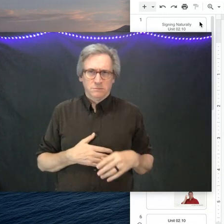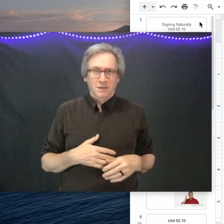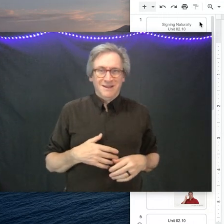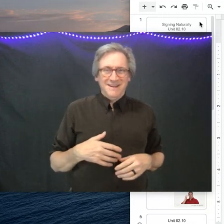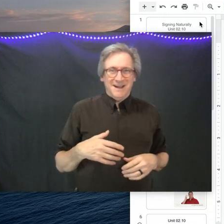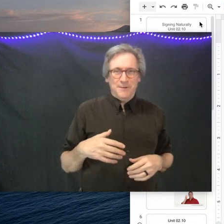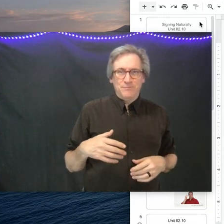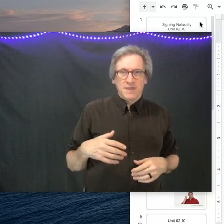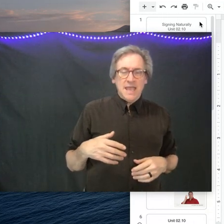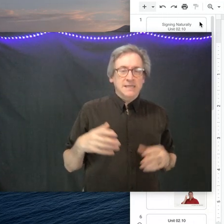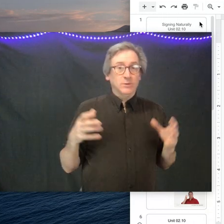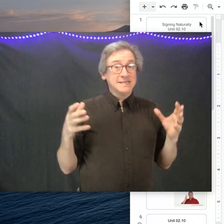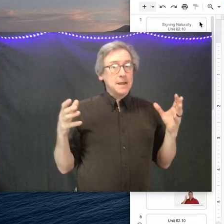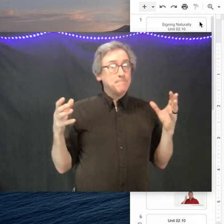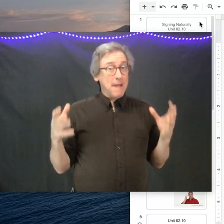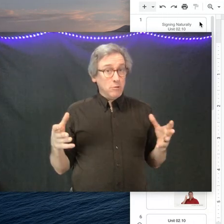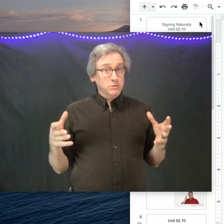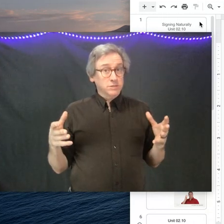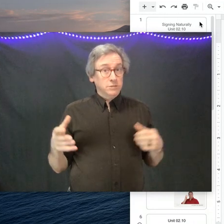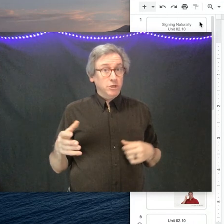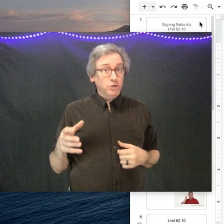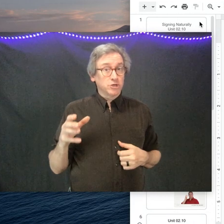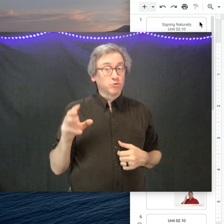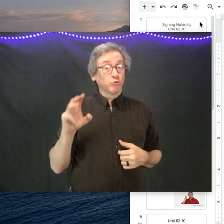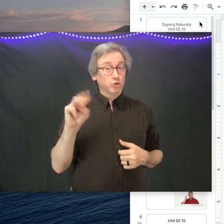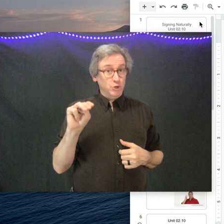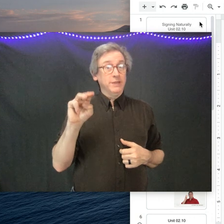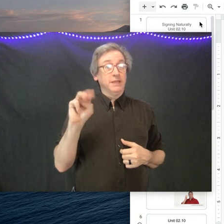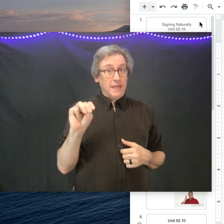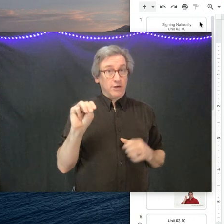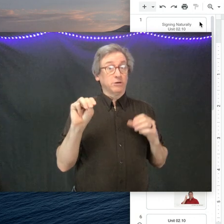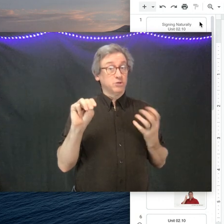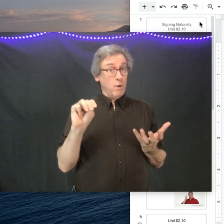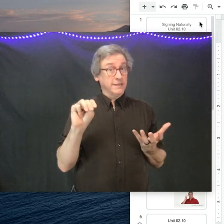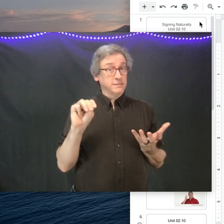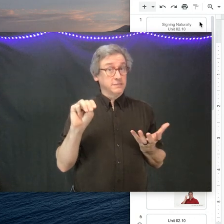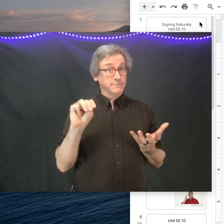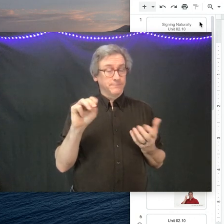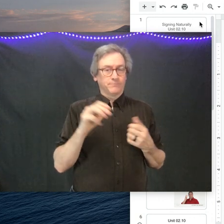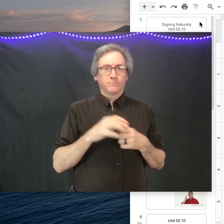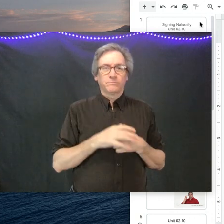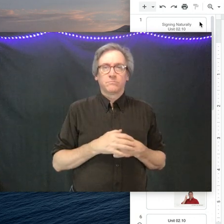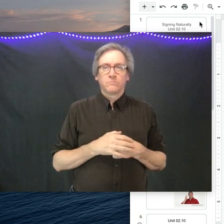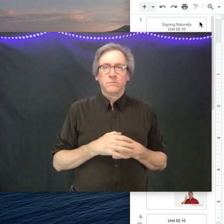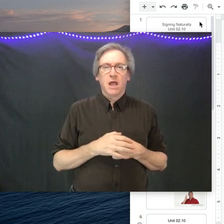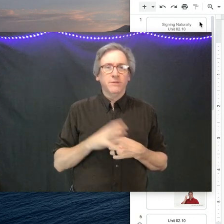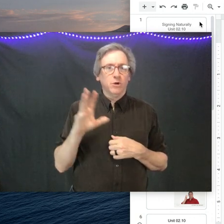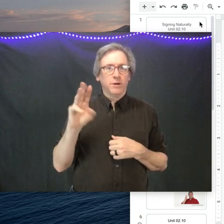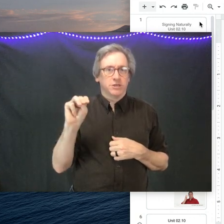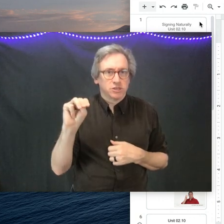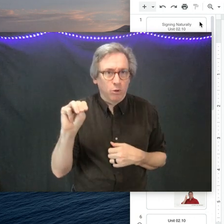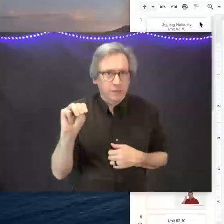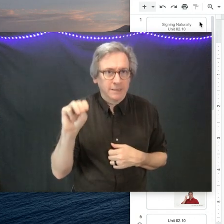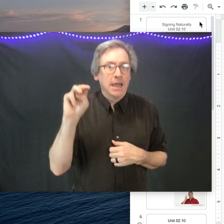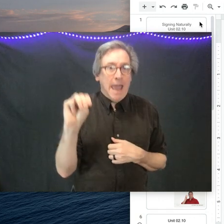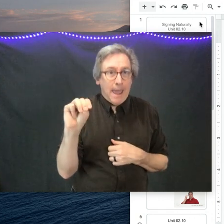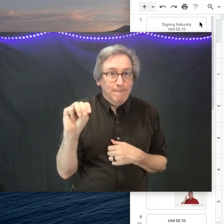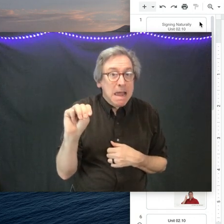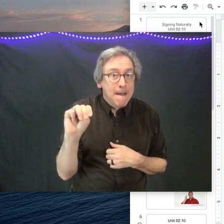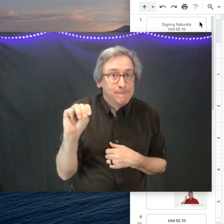out. So it's not a bounce. You're just doing the letter twice. You don't want to just